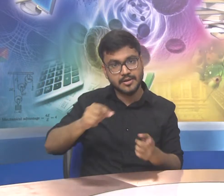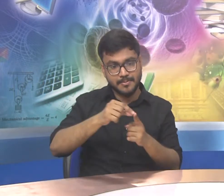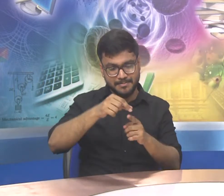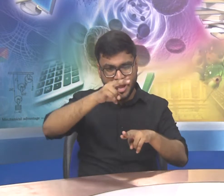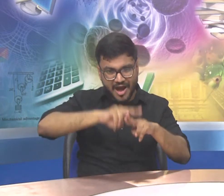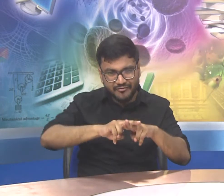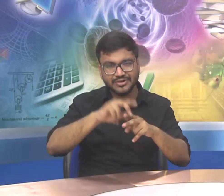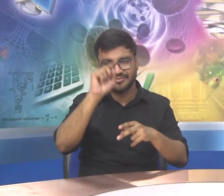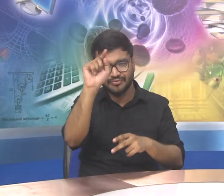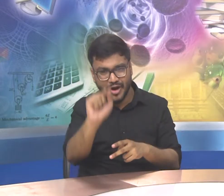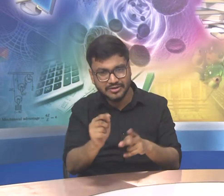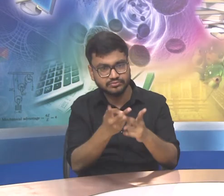bank.